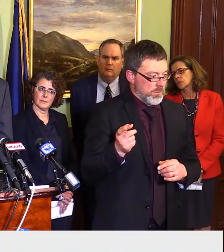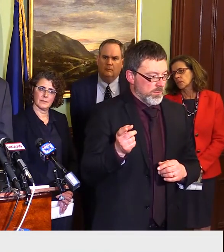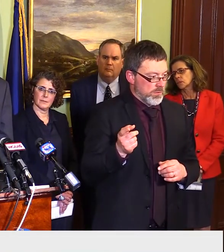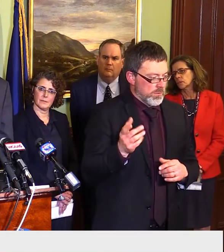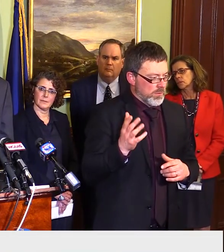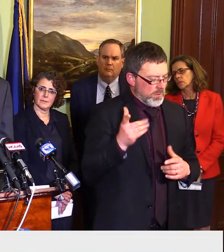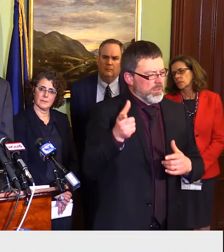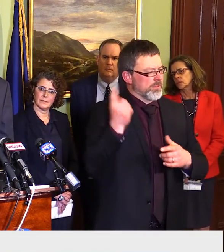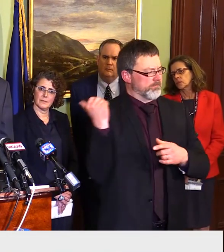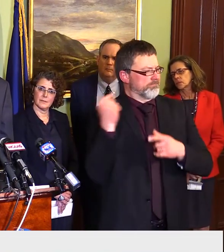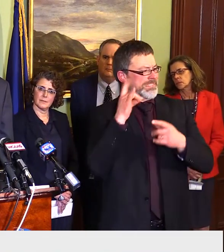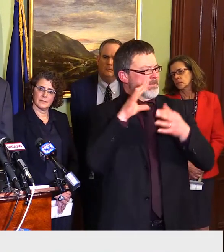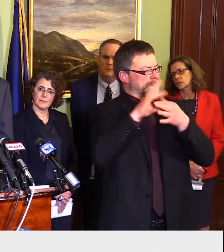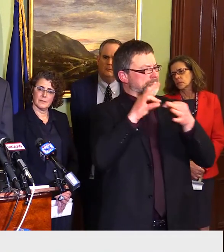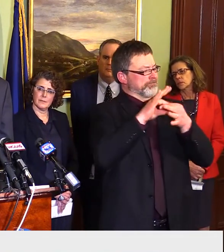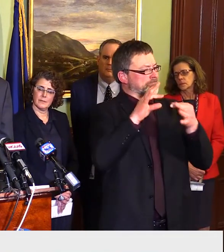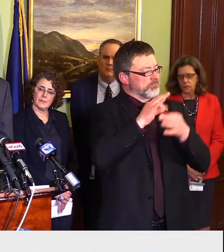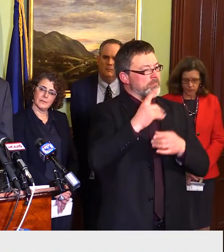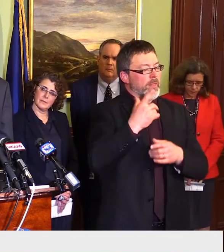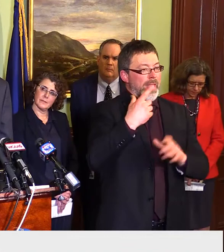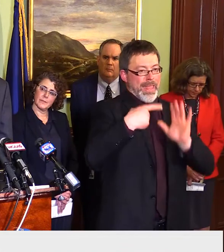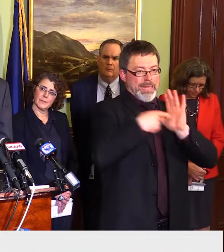then waiting until they're sick